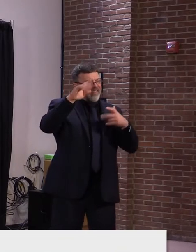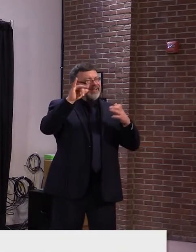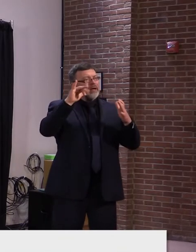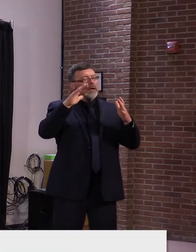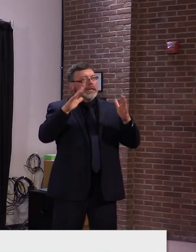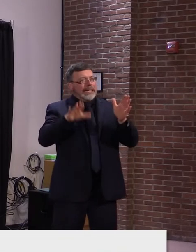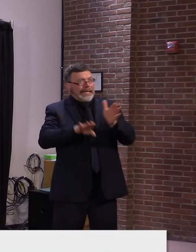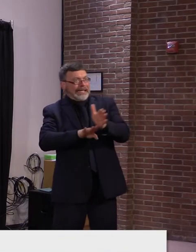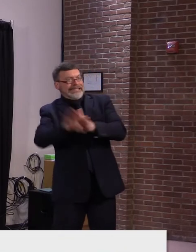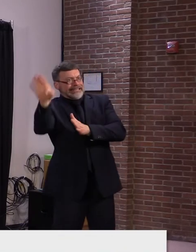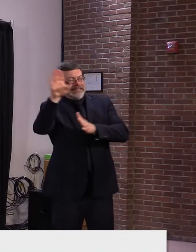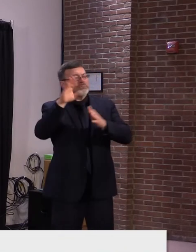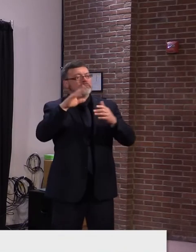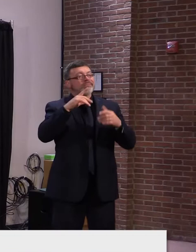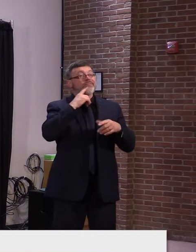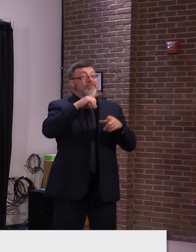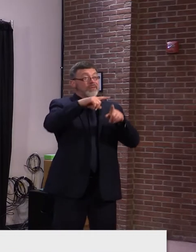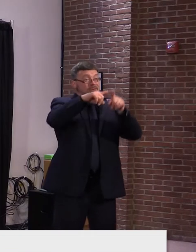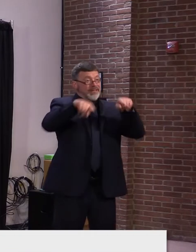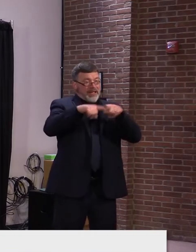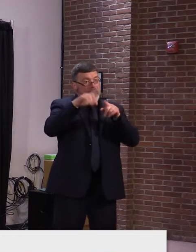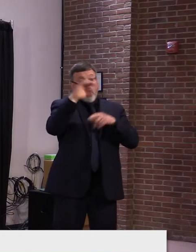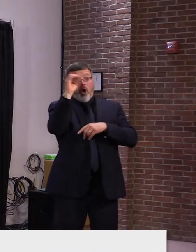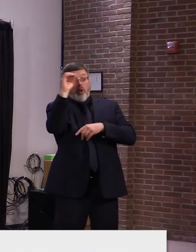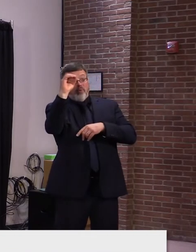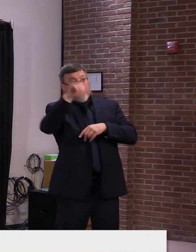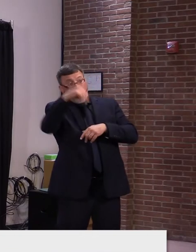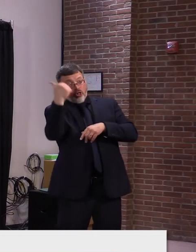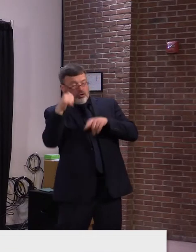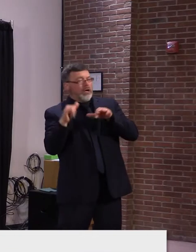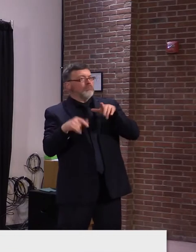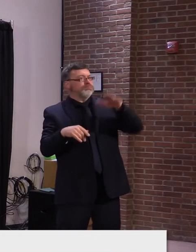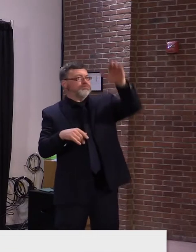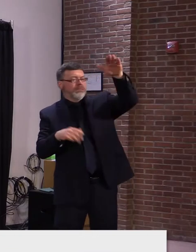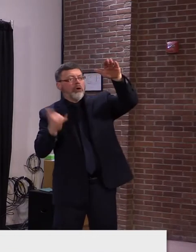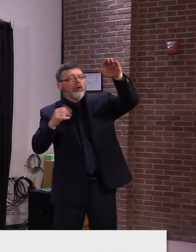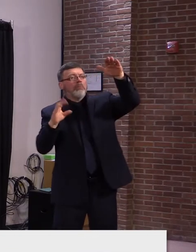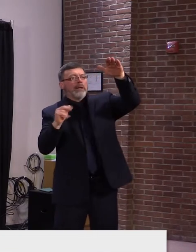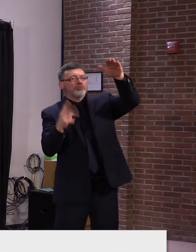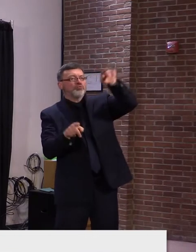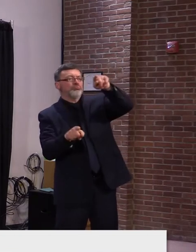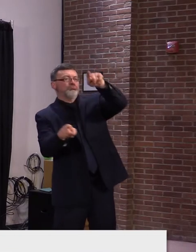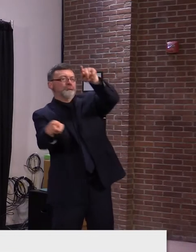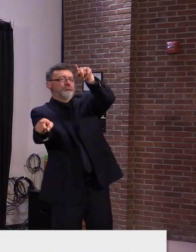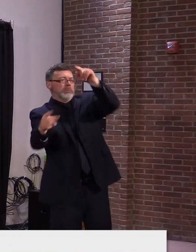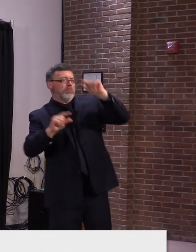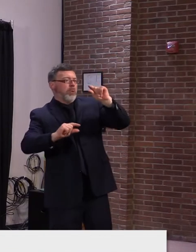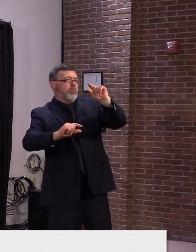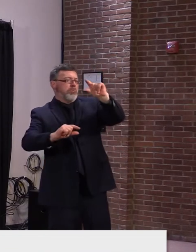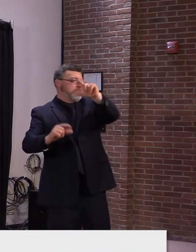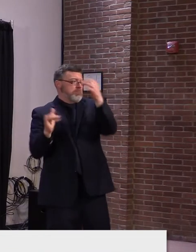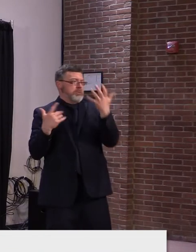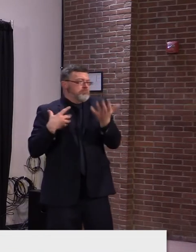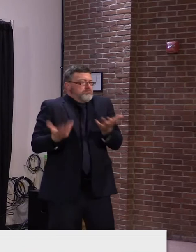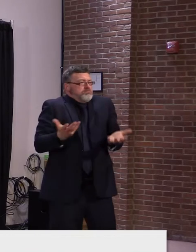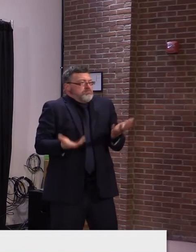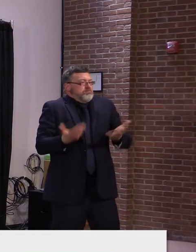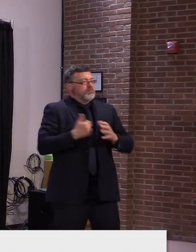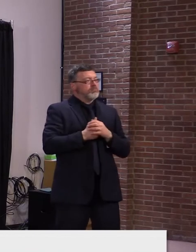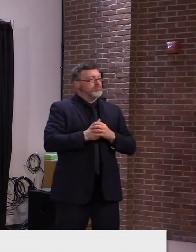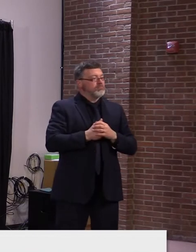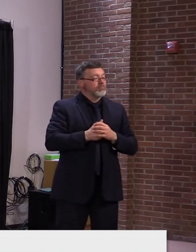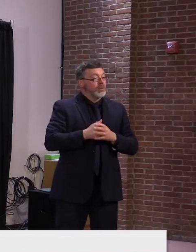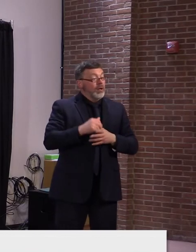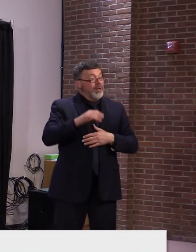BA1 variant has proven to be. Most of what we think about that is instead of producing